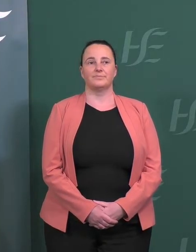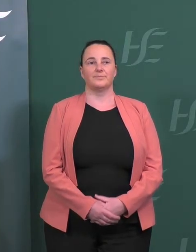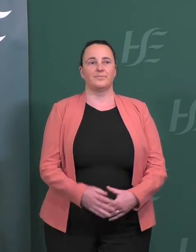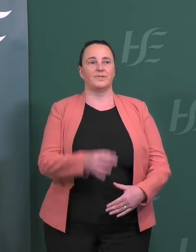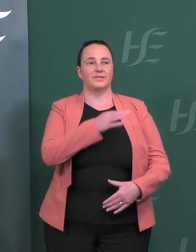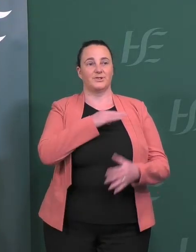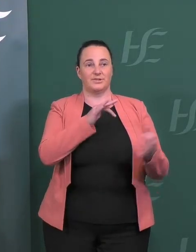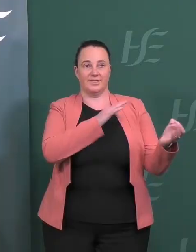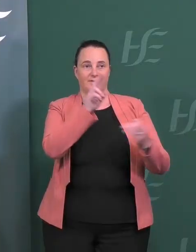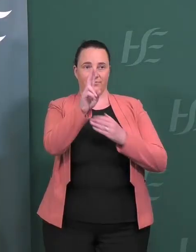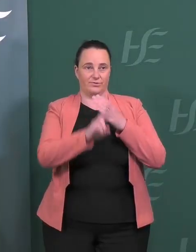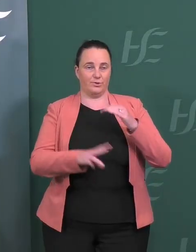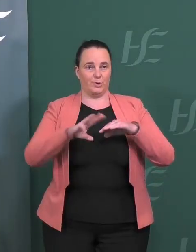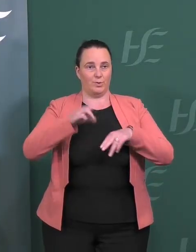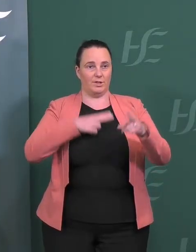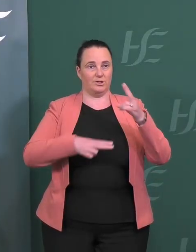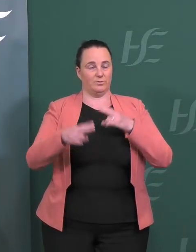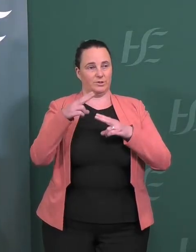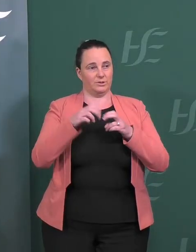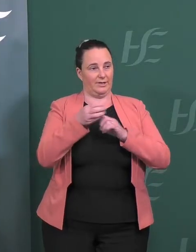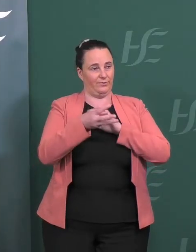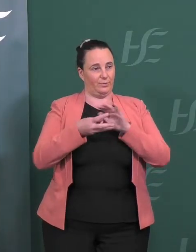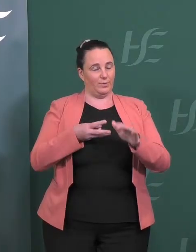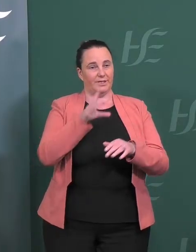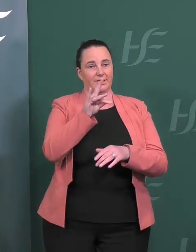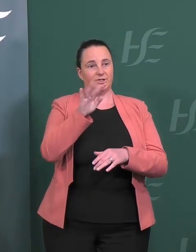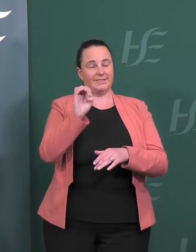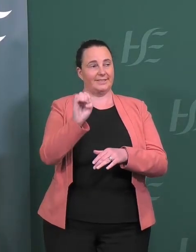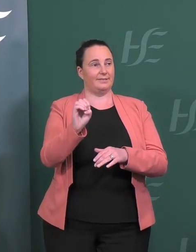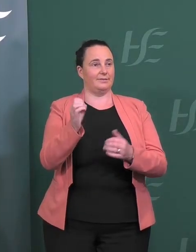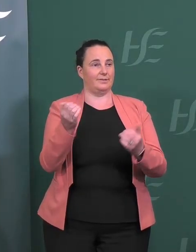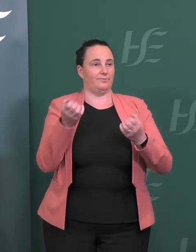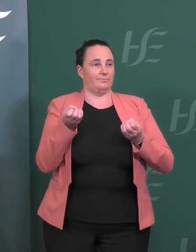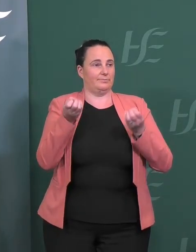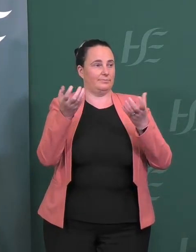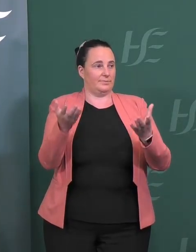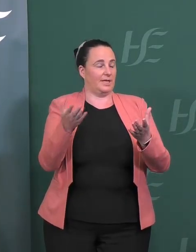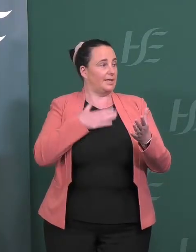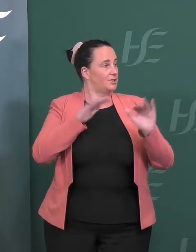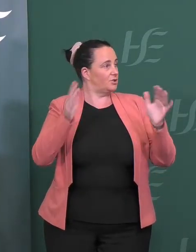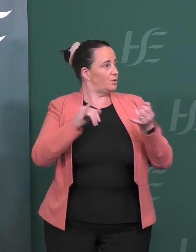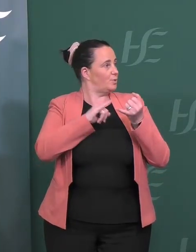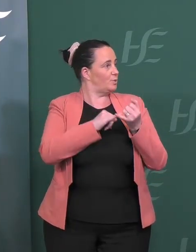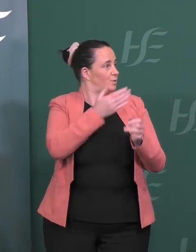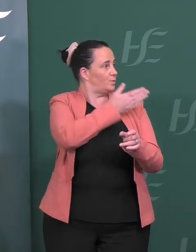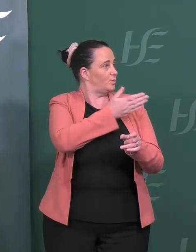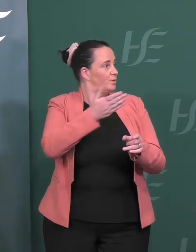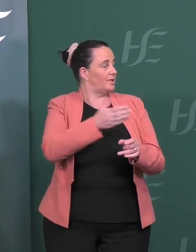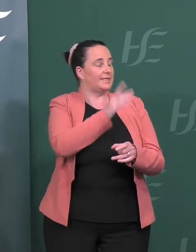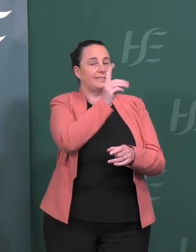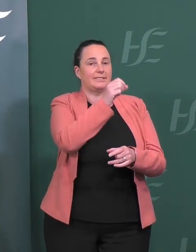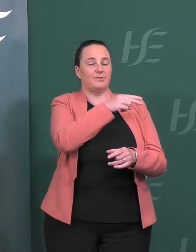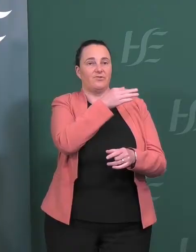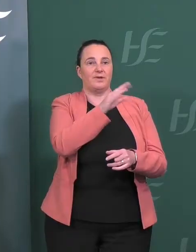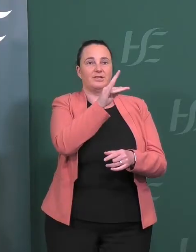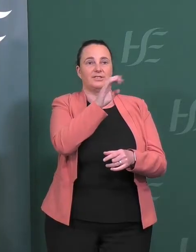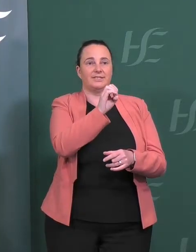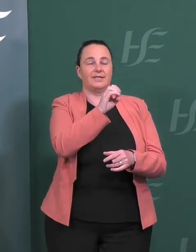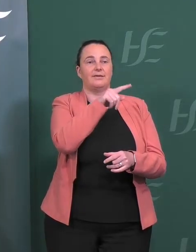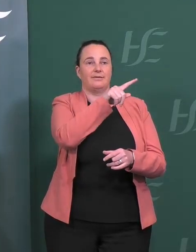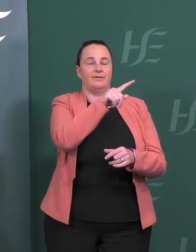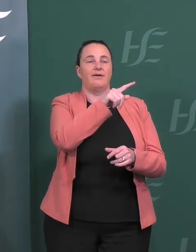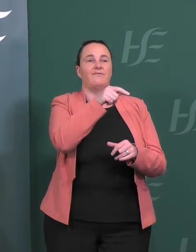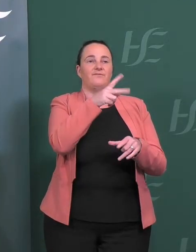Good afternoon. Welcome to the weekly HSE briefing. And could I ask the speakers to introduce themselves from the left, please? Damien McCallion, HSE National Lead